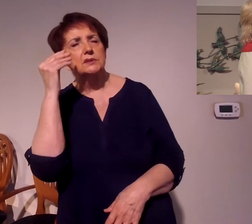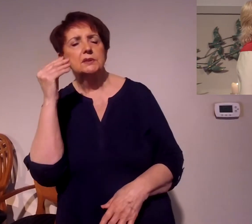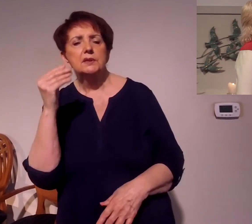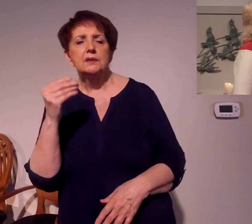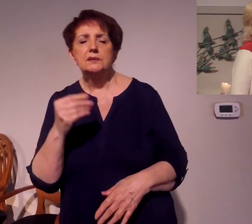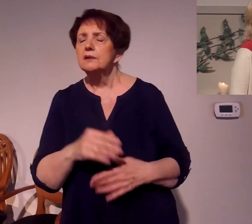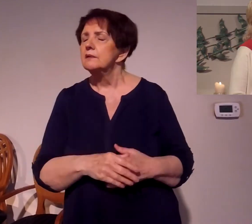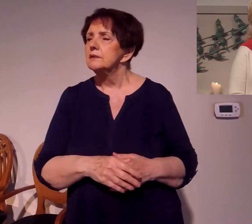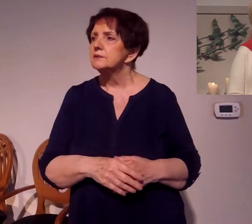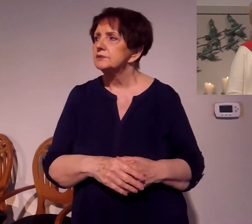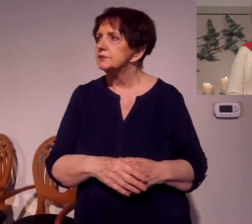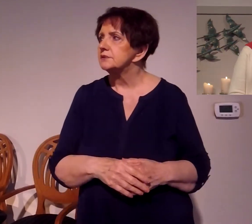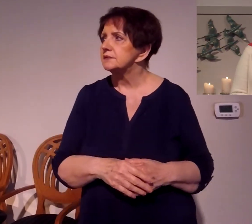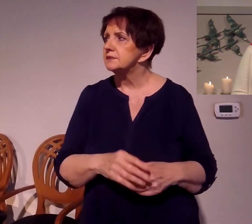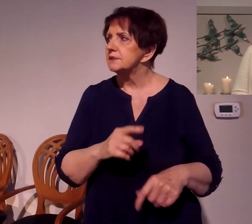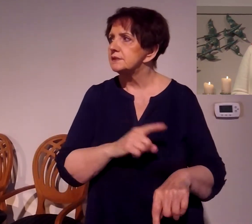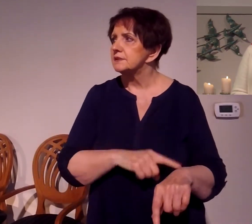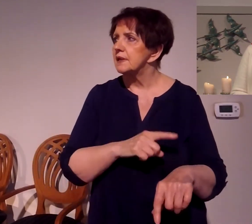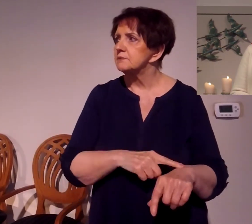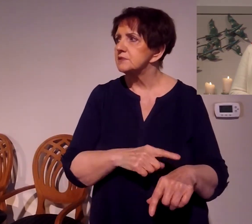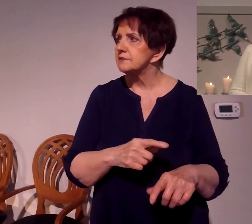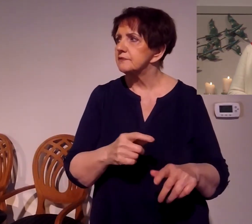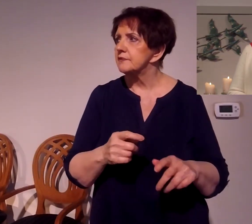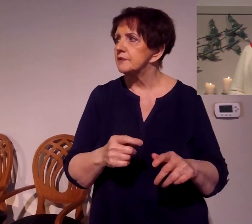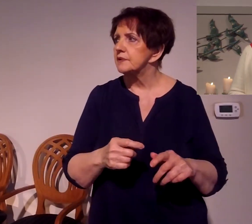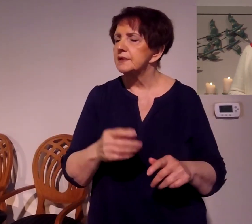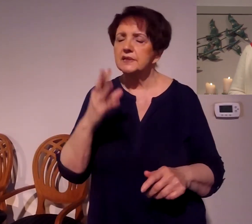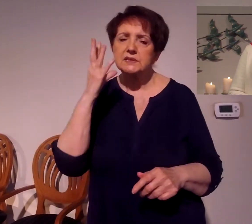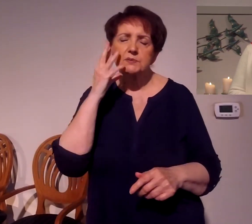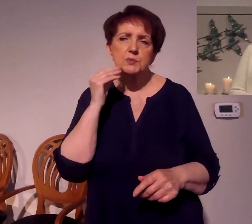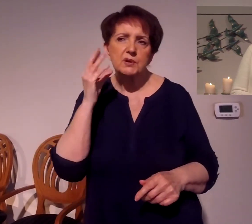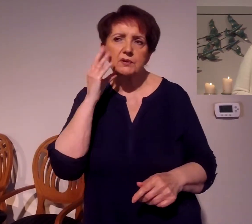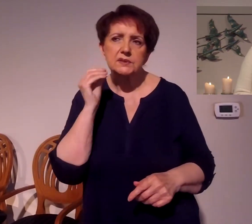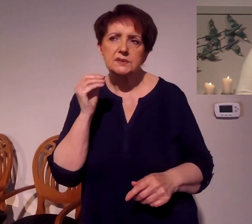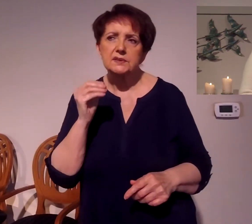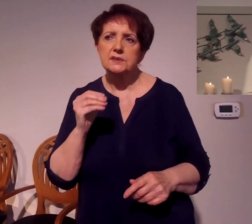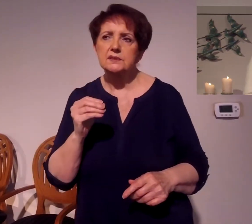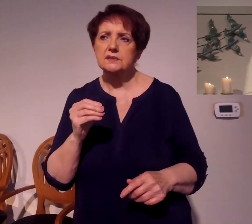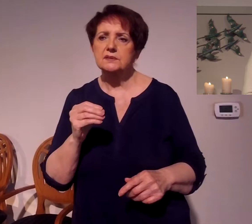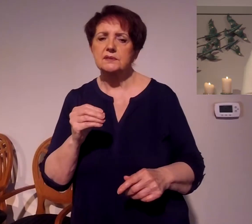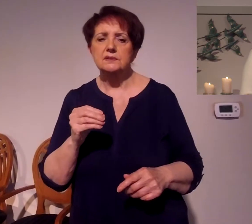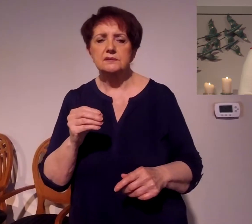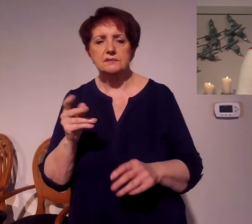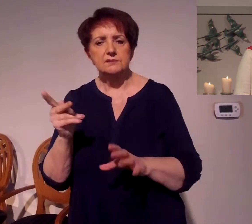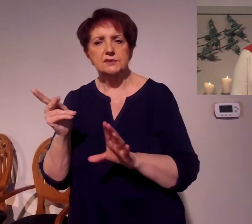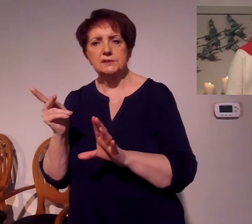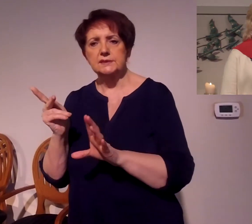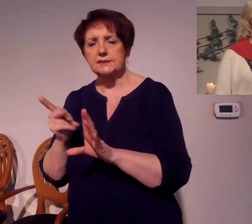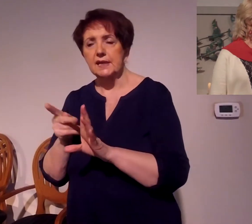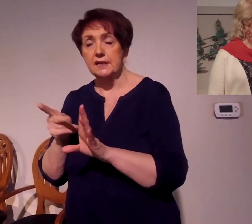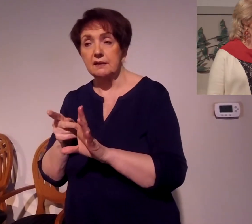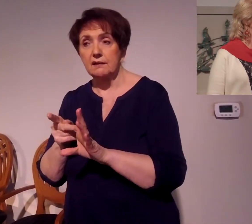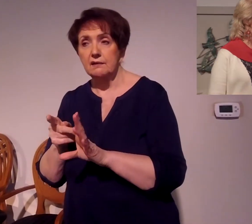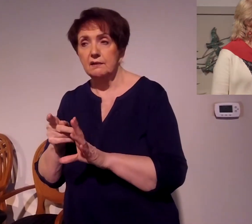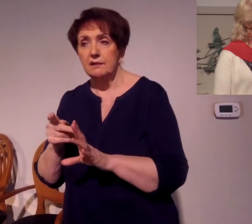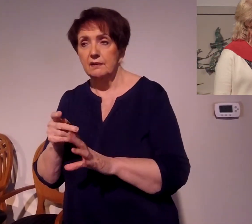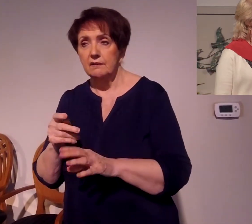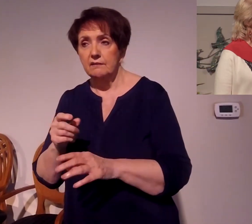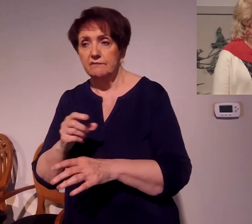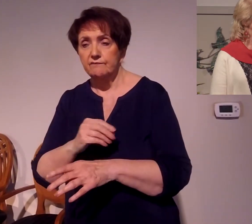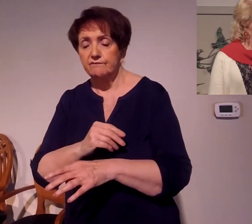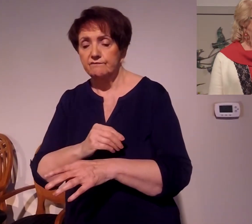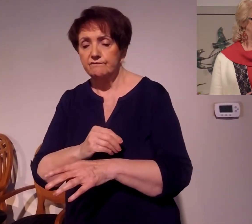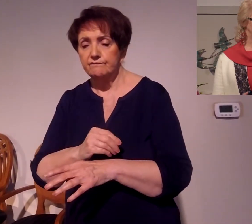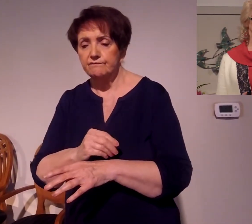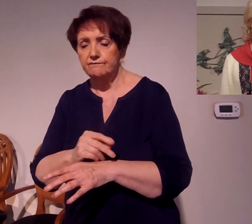flights of transpersonal experiences, it's psychic phenomena, it's guided visualizations, it's all